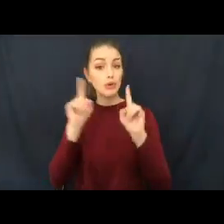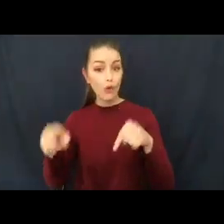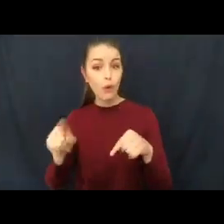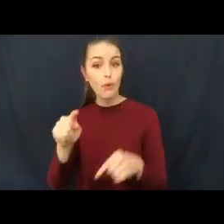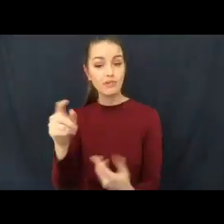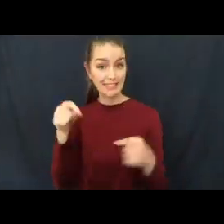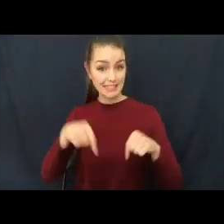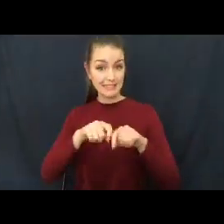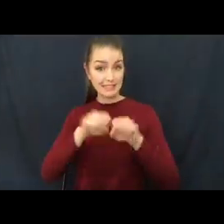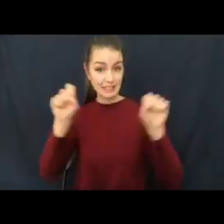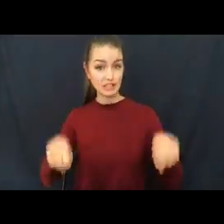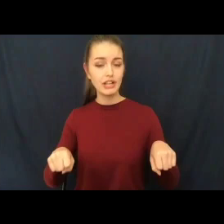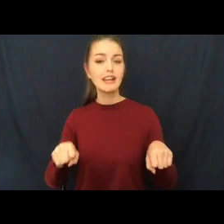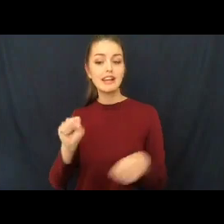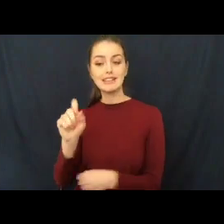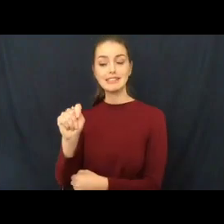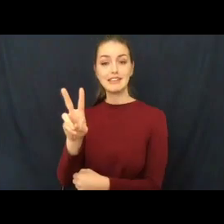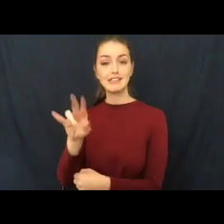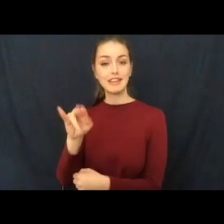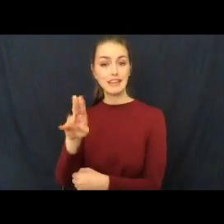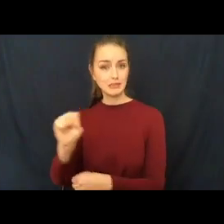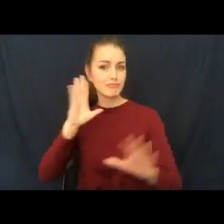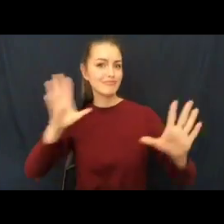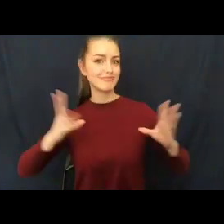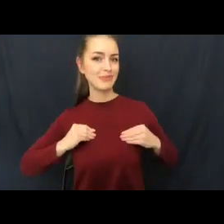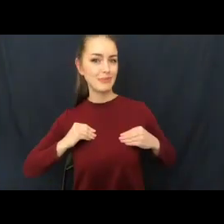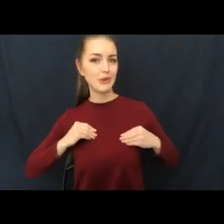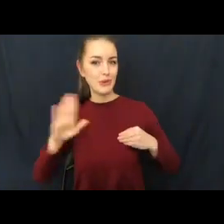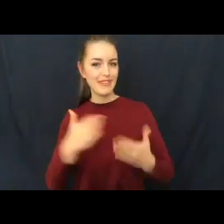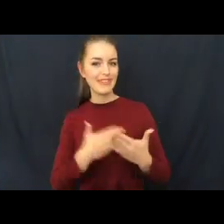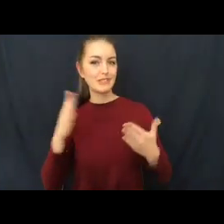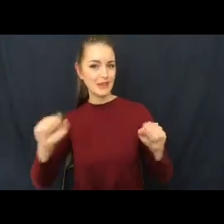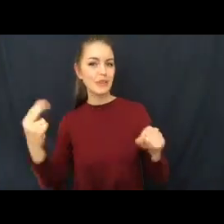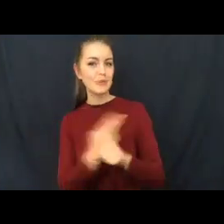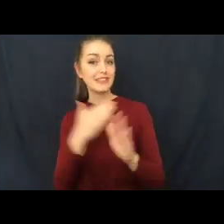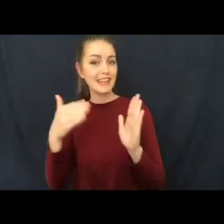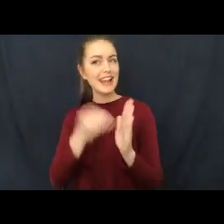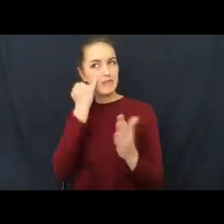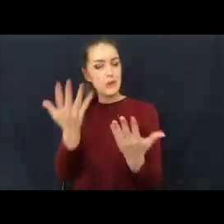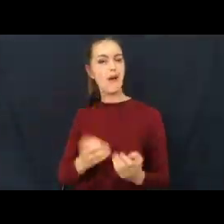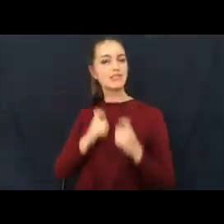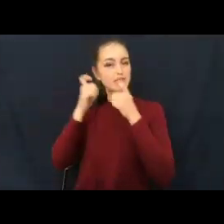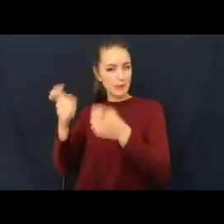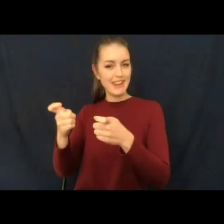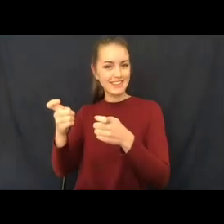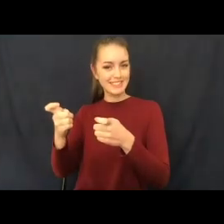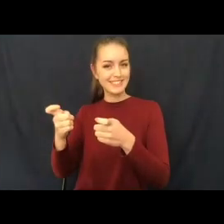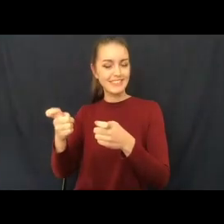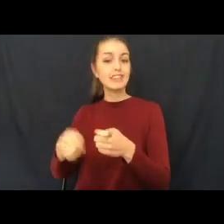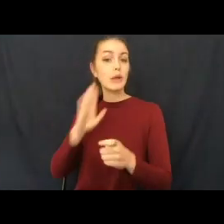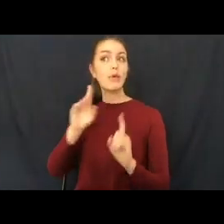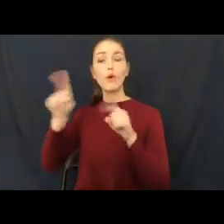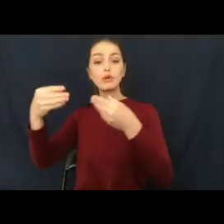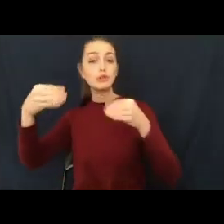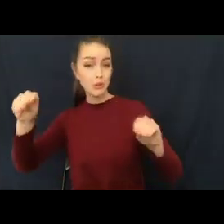actually will take your reusable goods that you want to donate to them, that will go to one of their stores and will